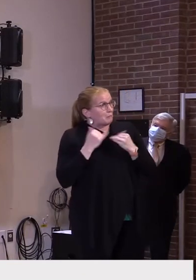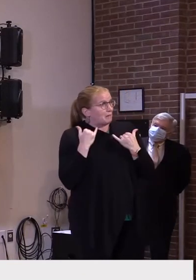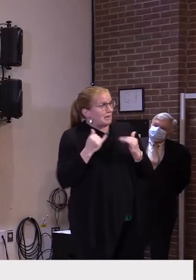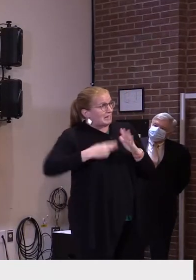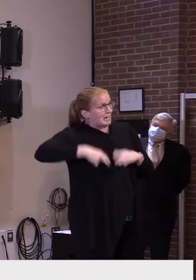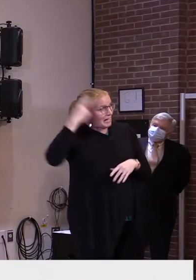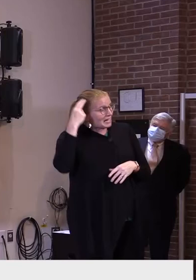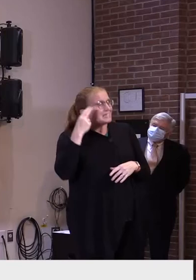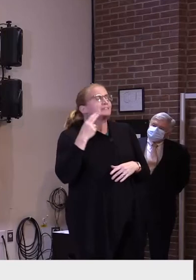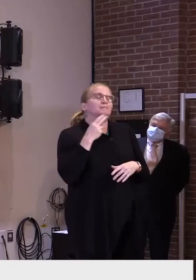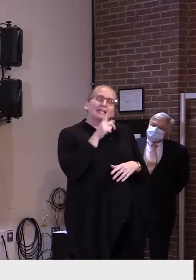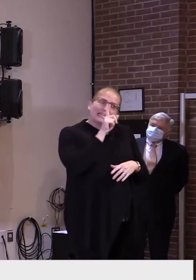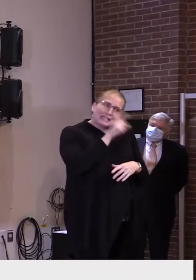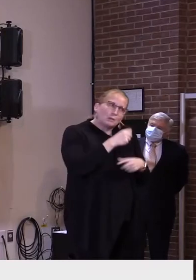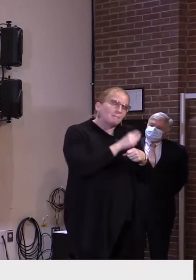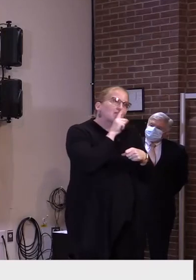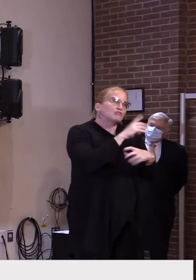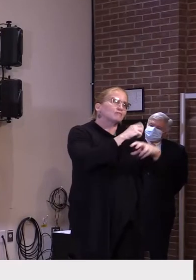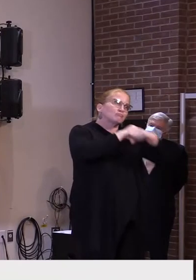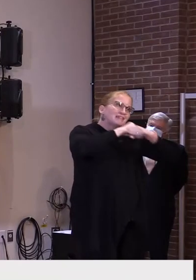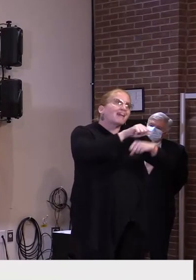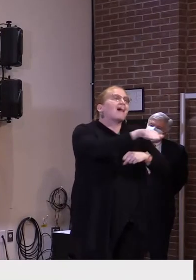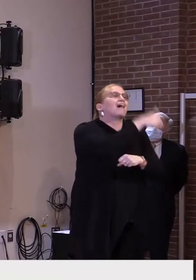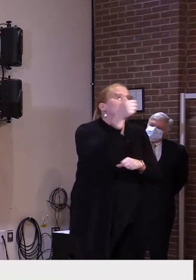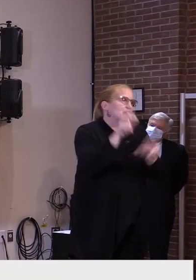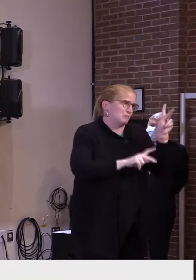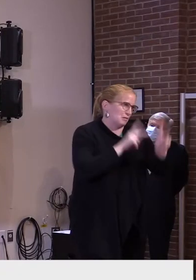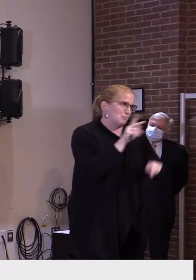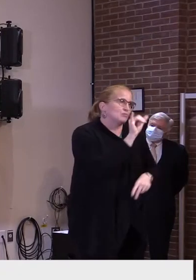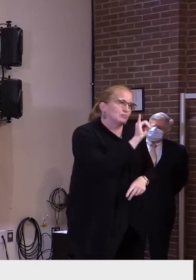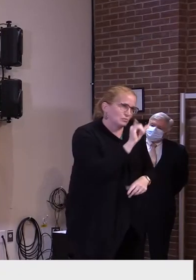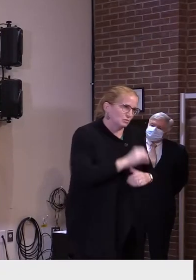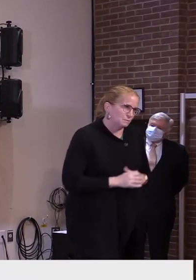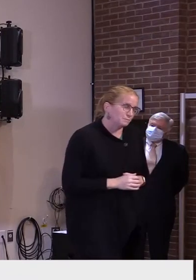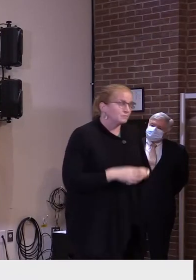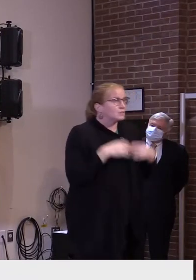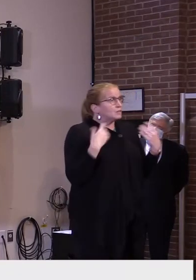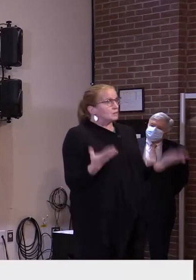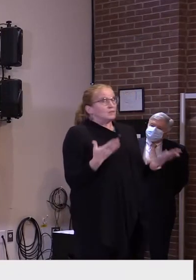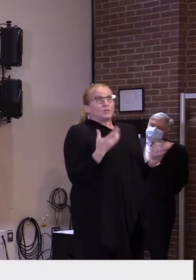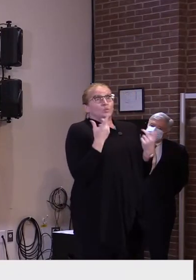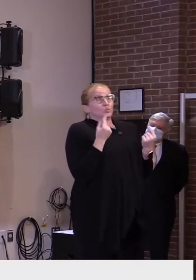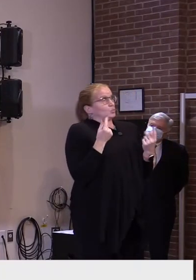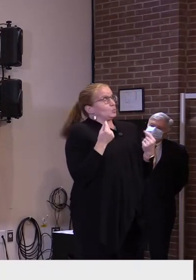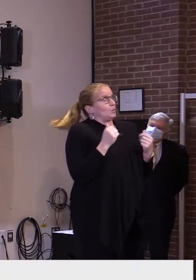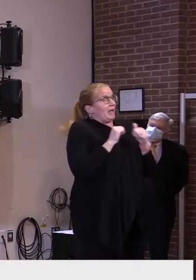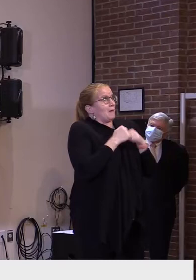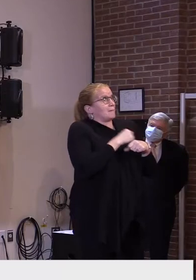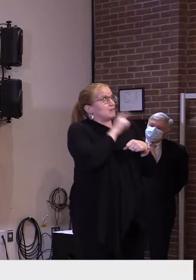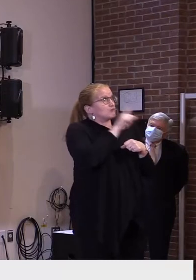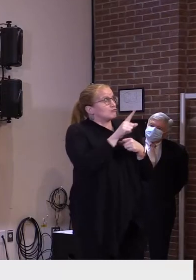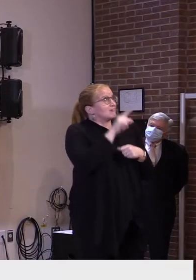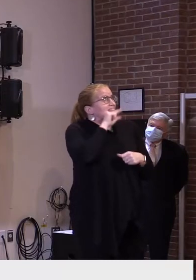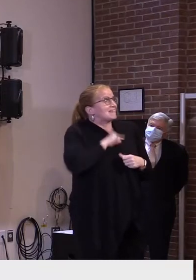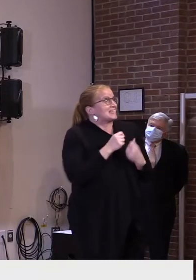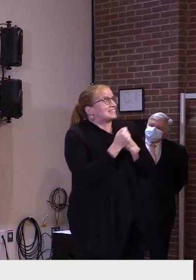others safe. So here's how we can all keep Thanksgiving gathering